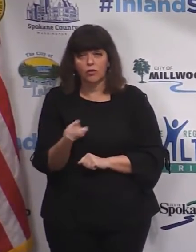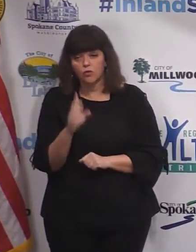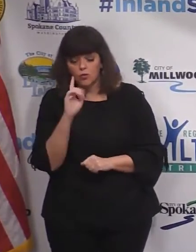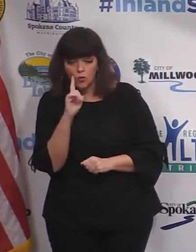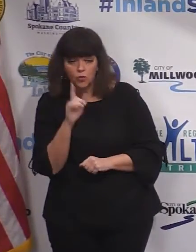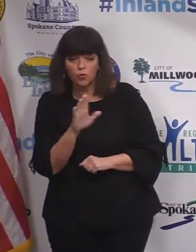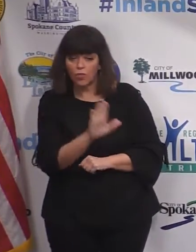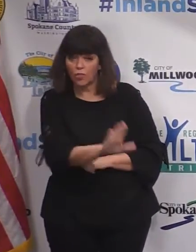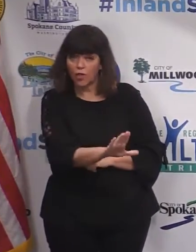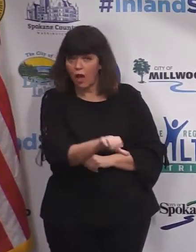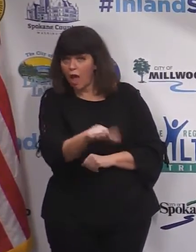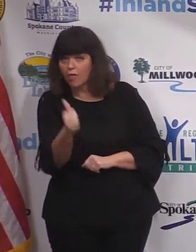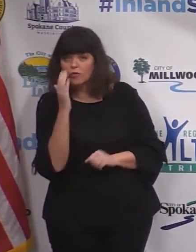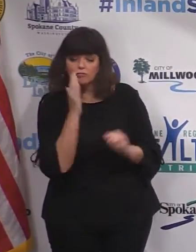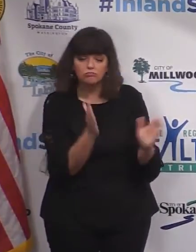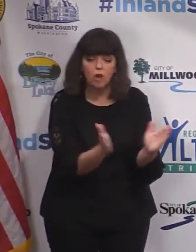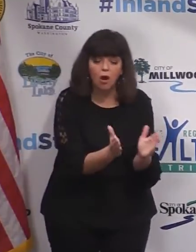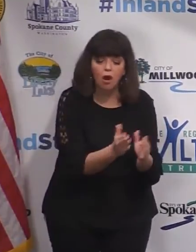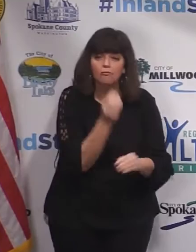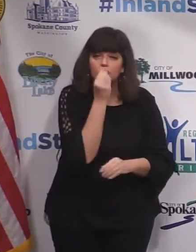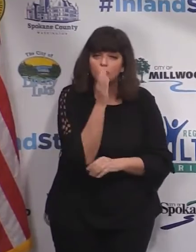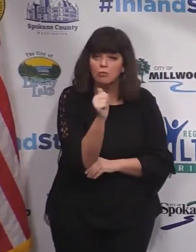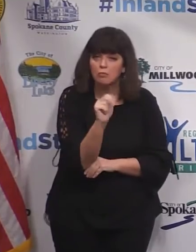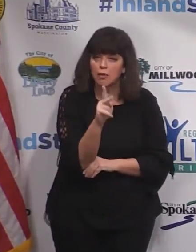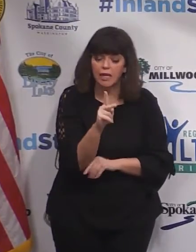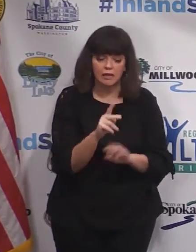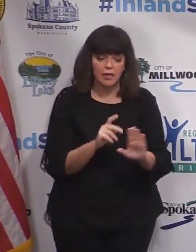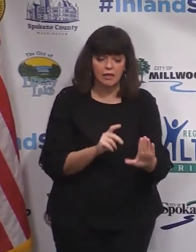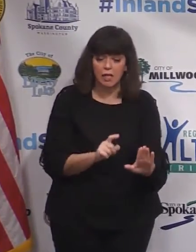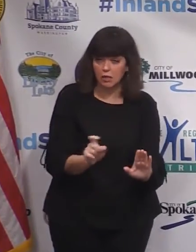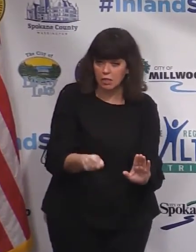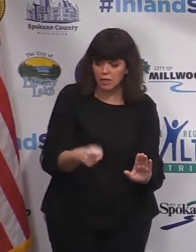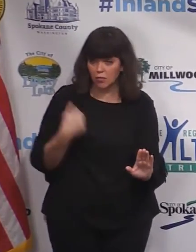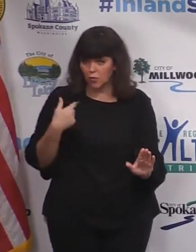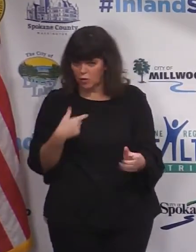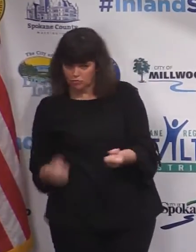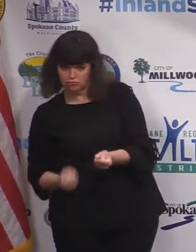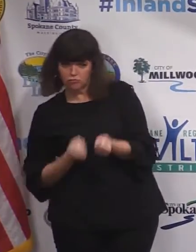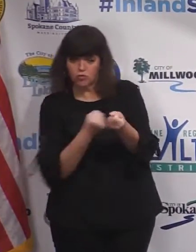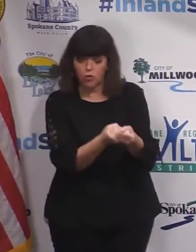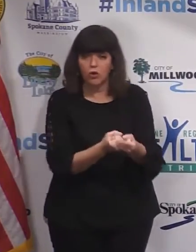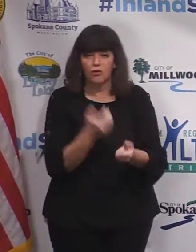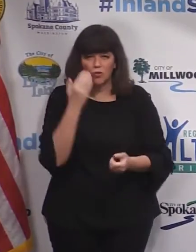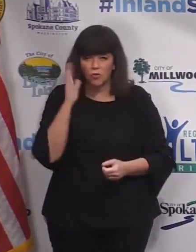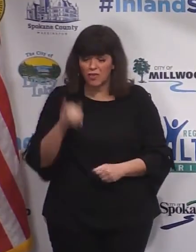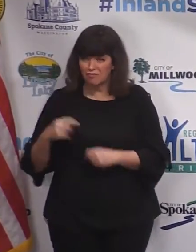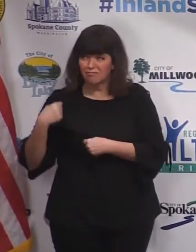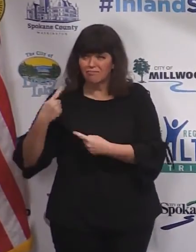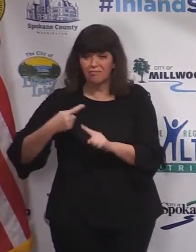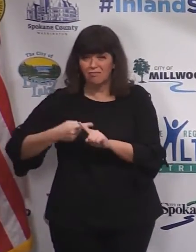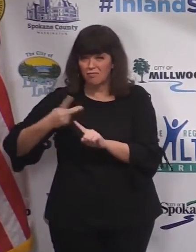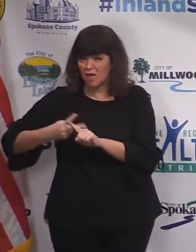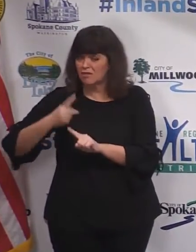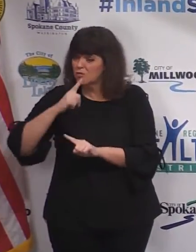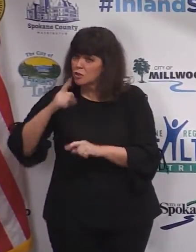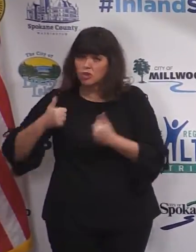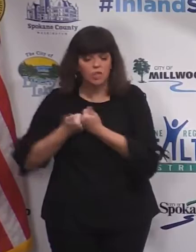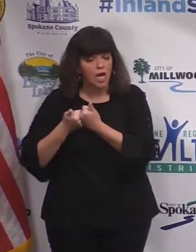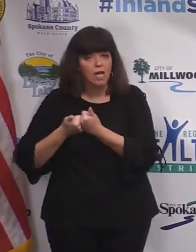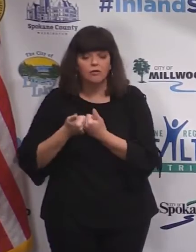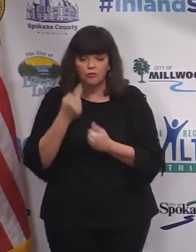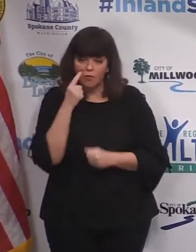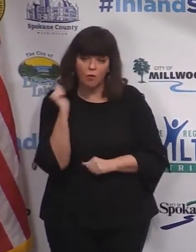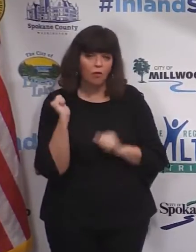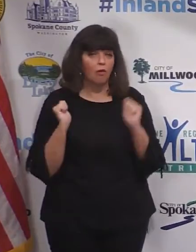the appropriate quantities at the right time. And we know this has been really challenging over the last couple of months. The team at Second Harvest is really looking at